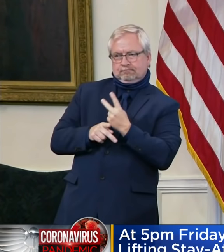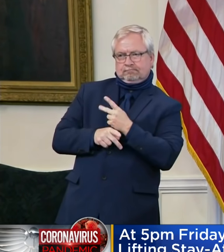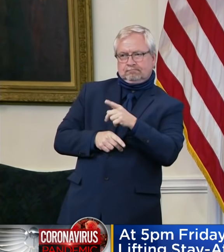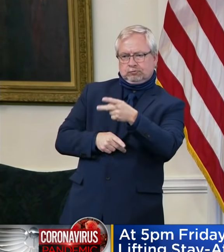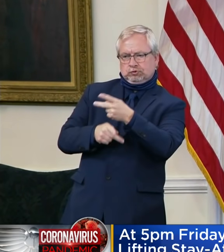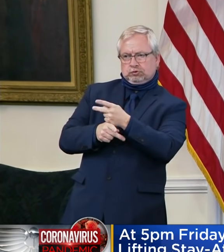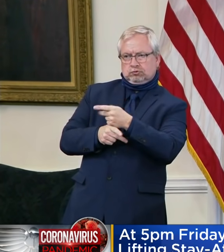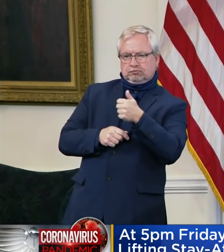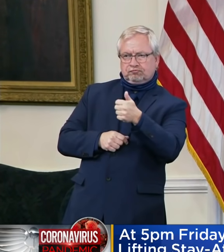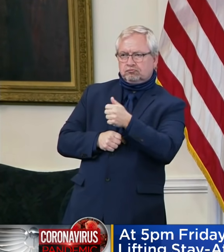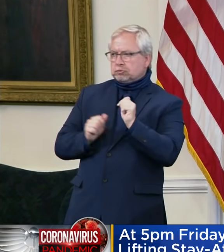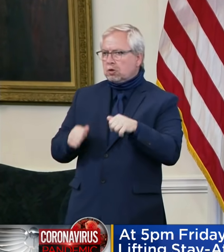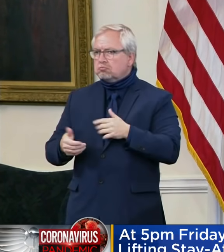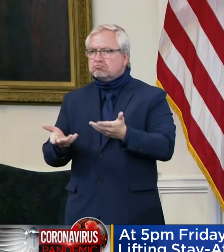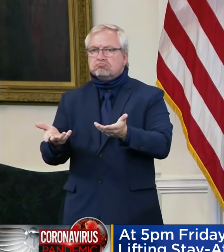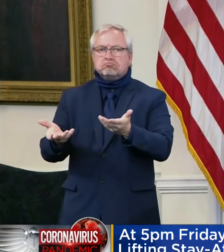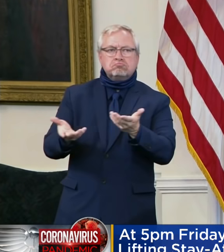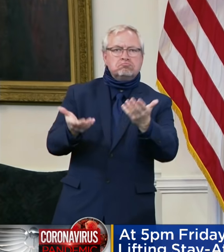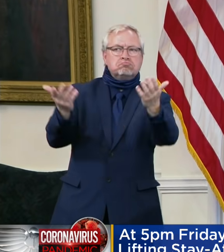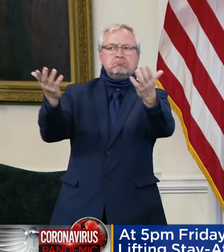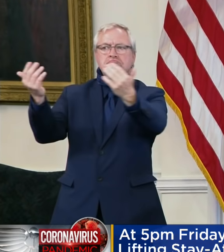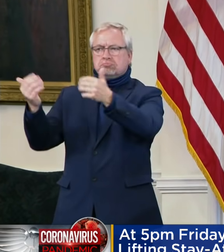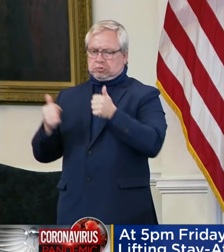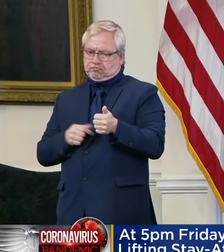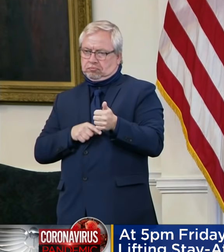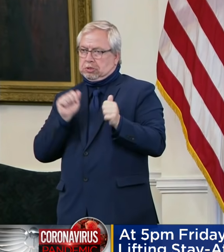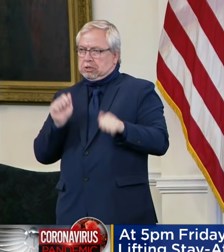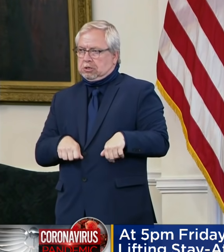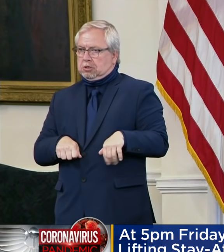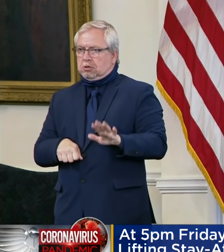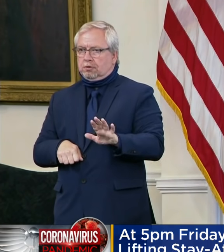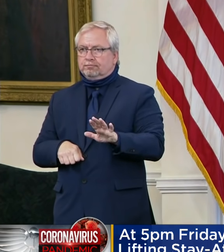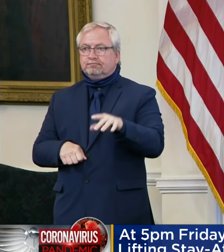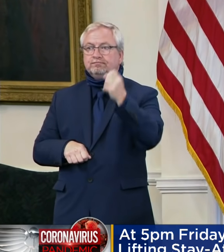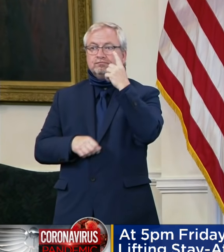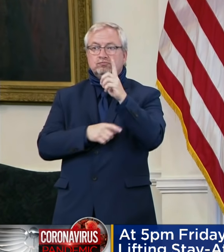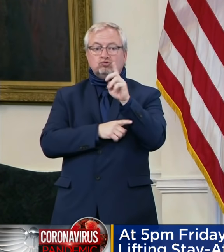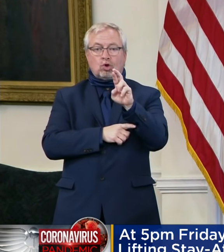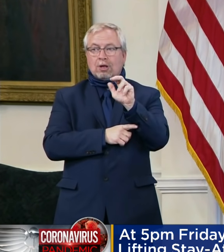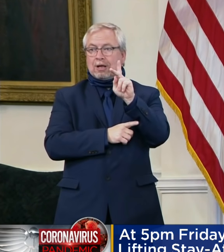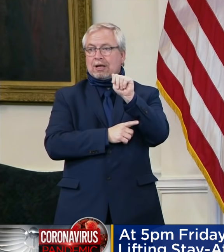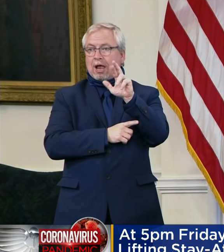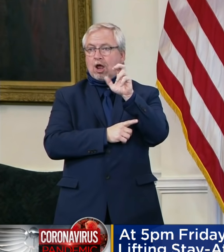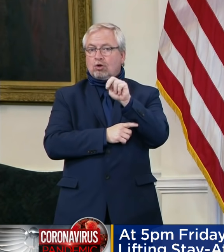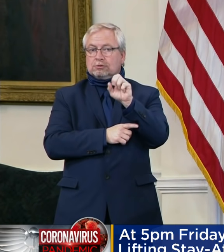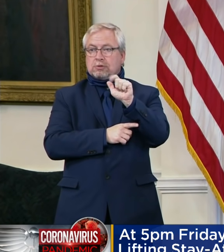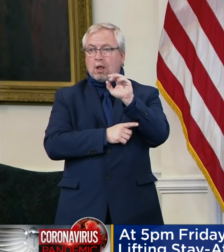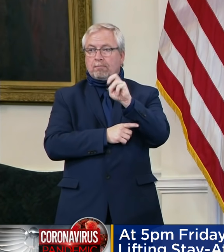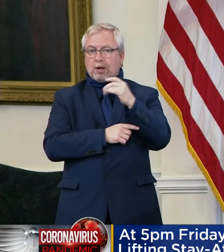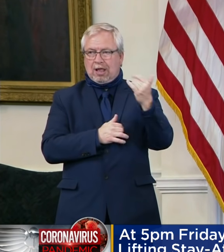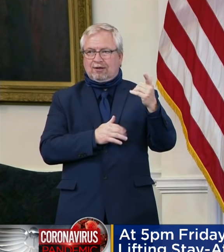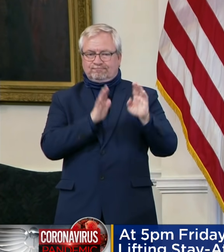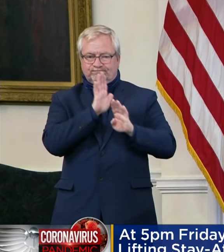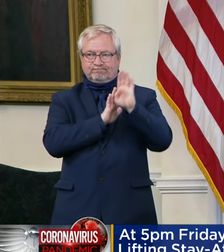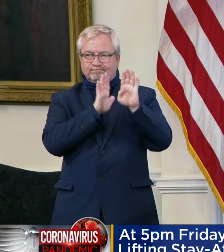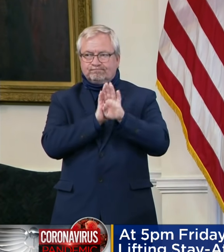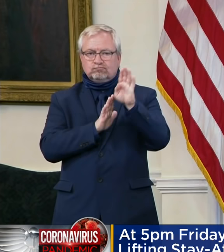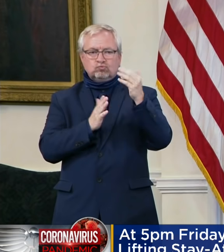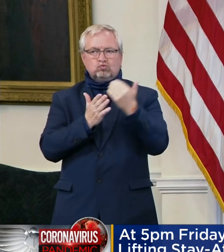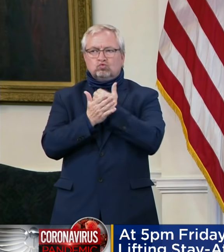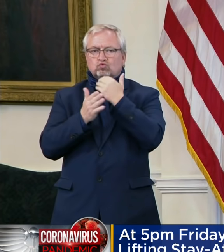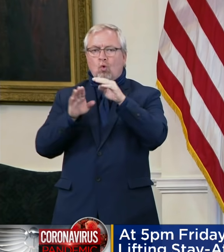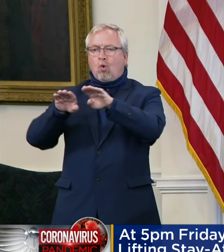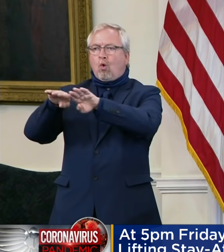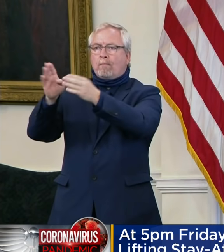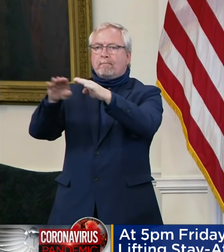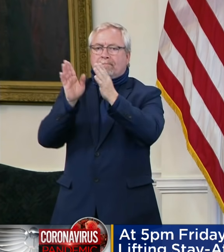people that are going back to work. But Dr. Karen Salmon is working on a reopening plan, which I think we'll have early next